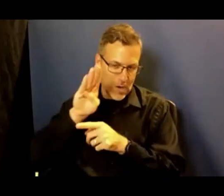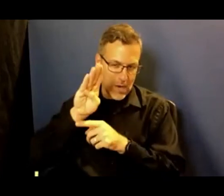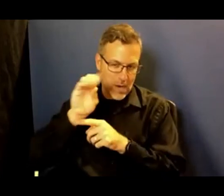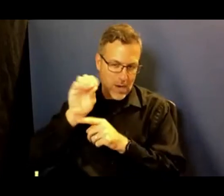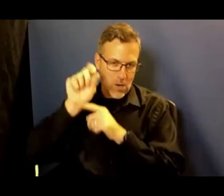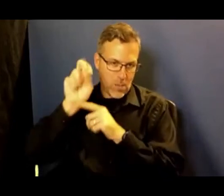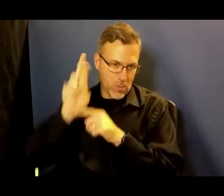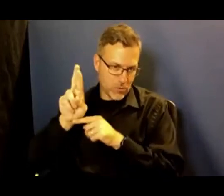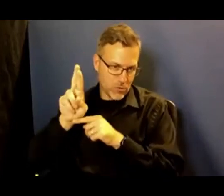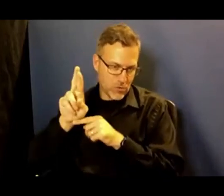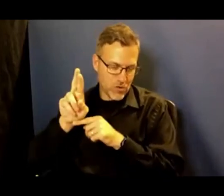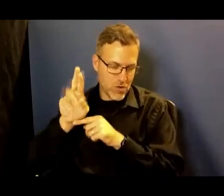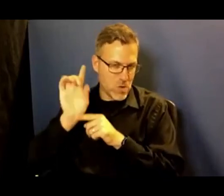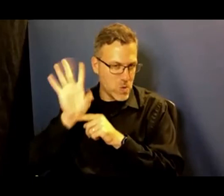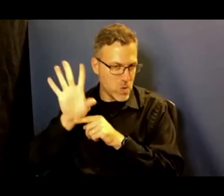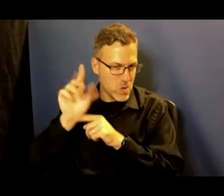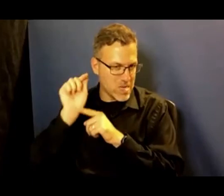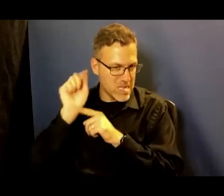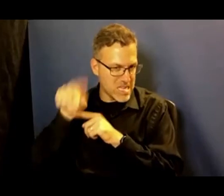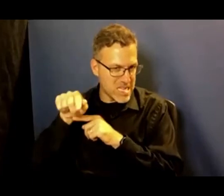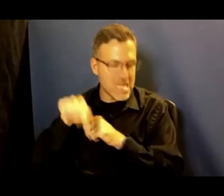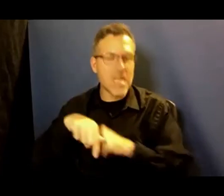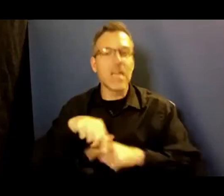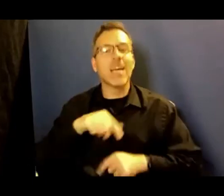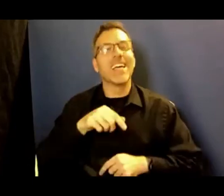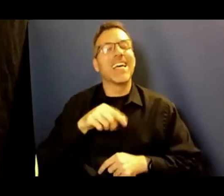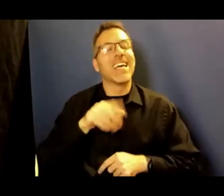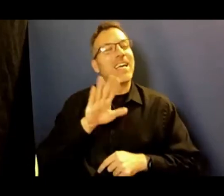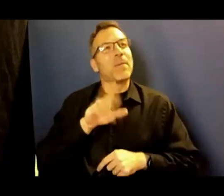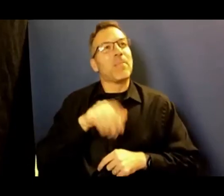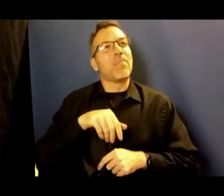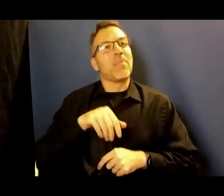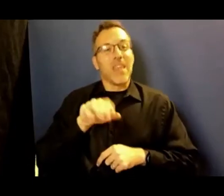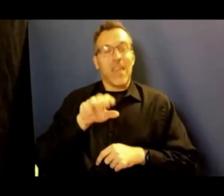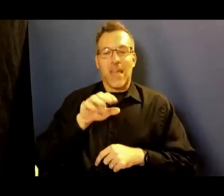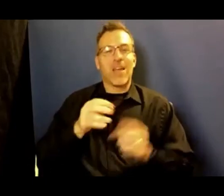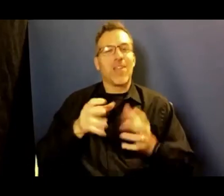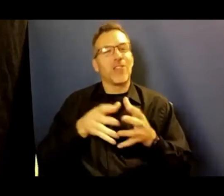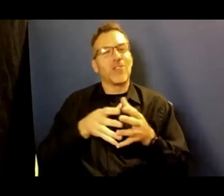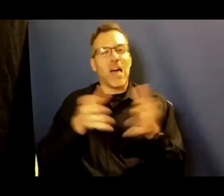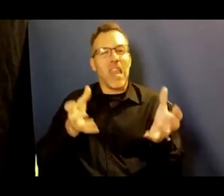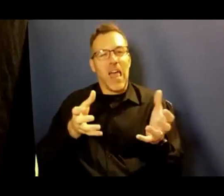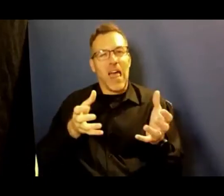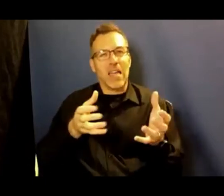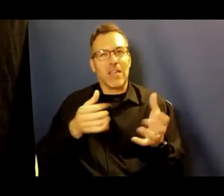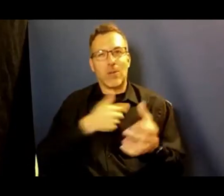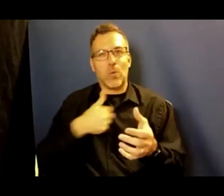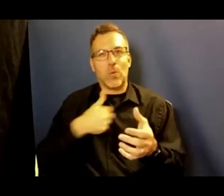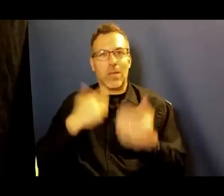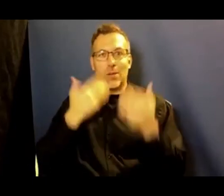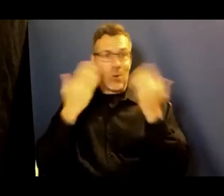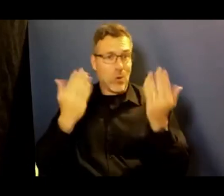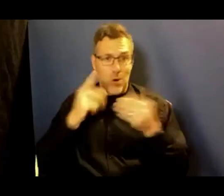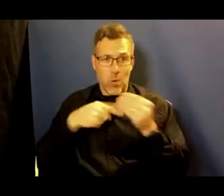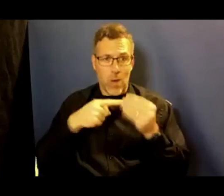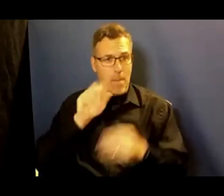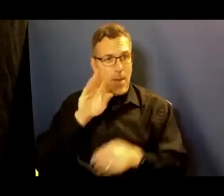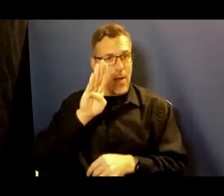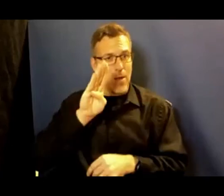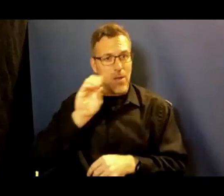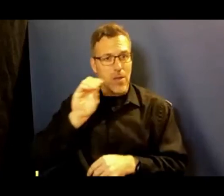There's a lot that we don't know about boosters. And let me